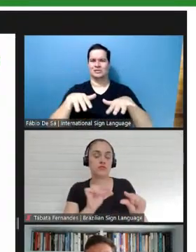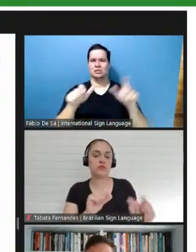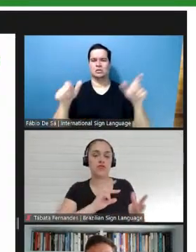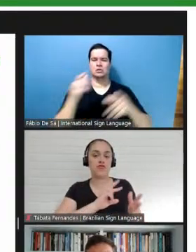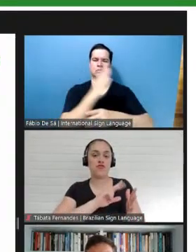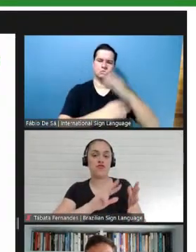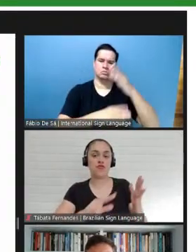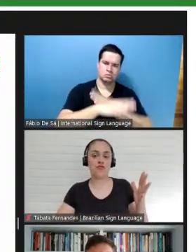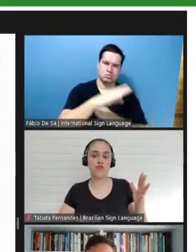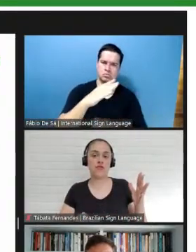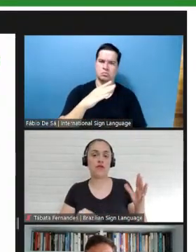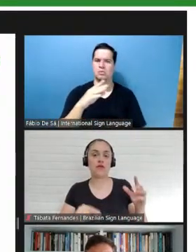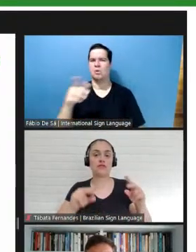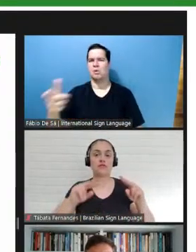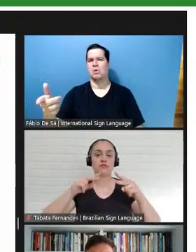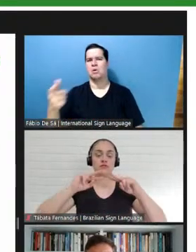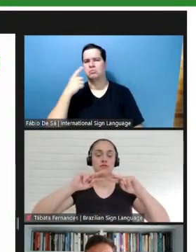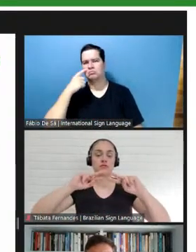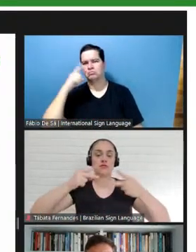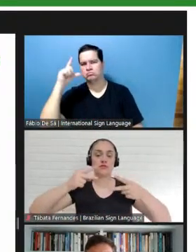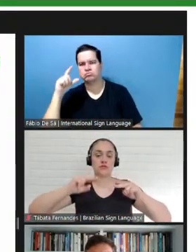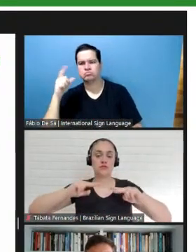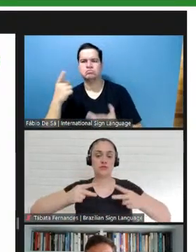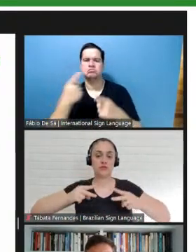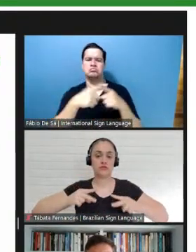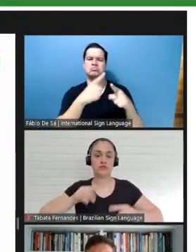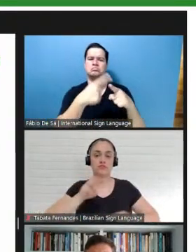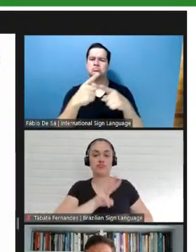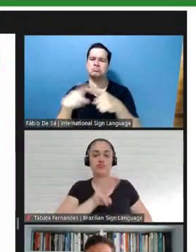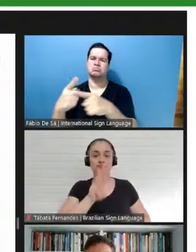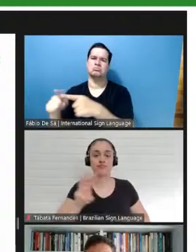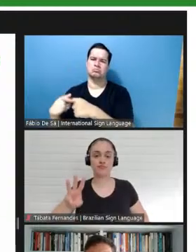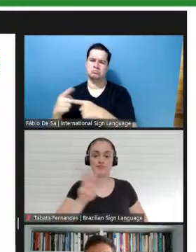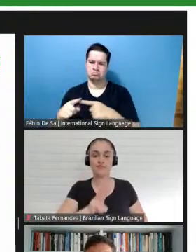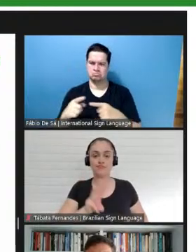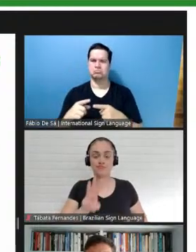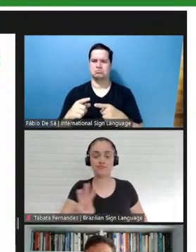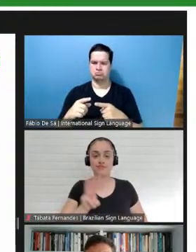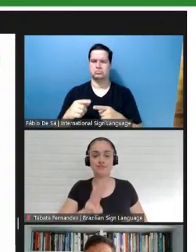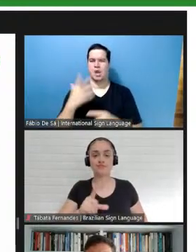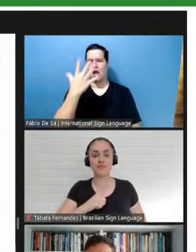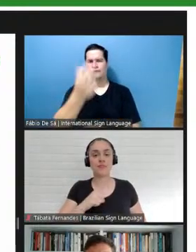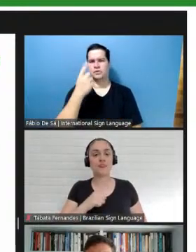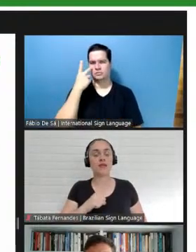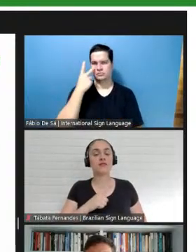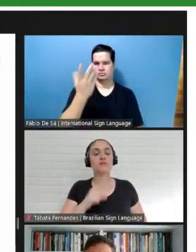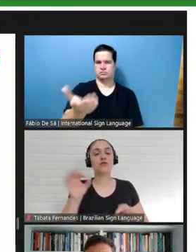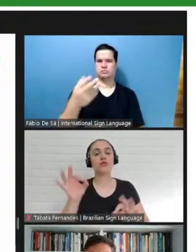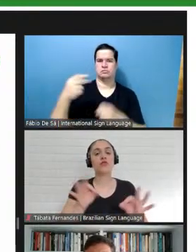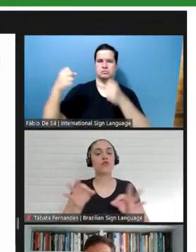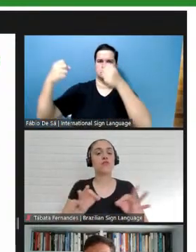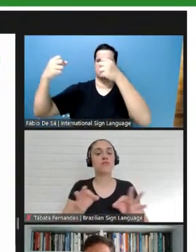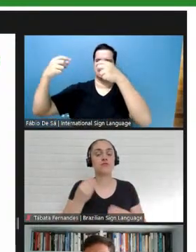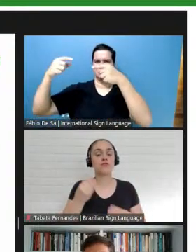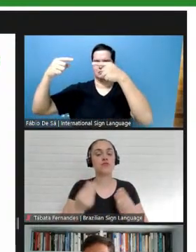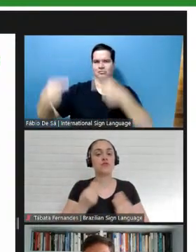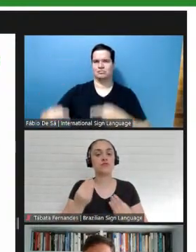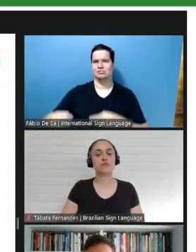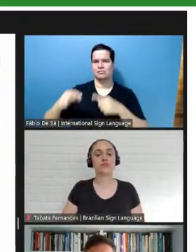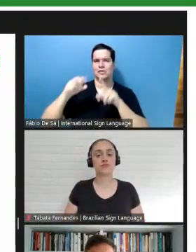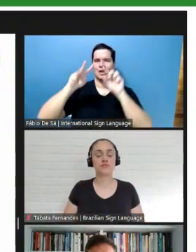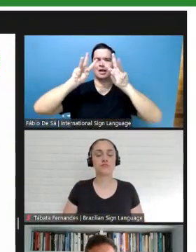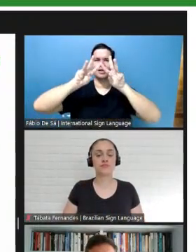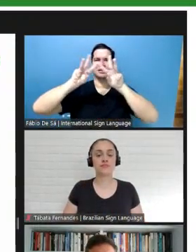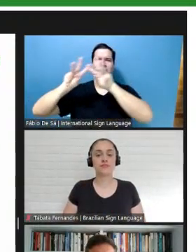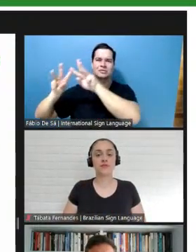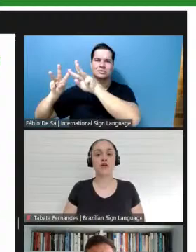sites that you can go to explore in relation to graphic organisers. So here they can organise their